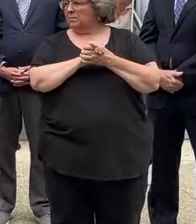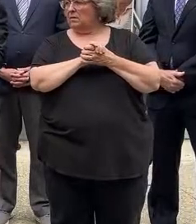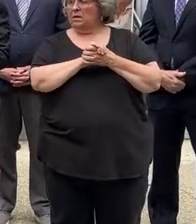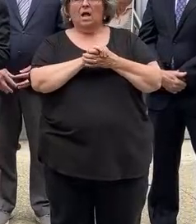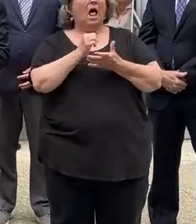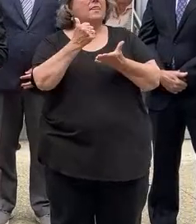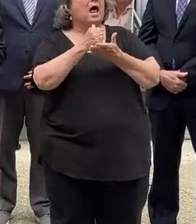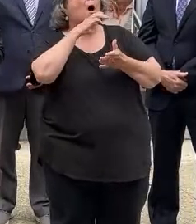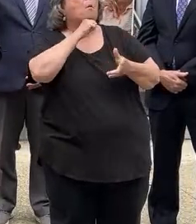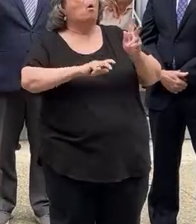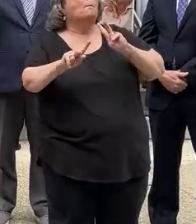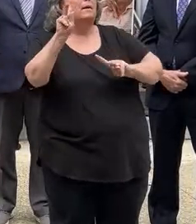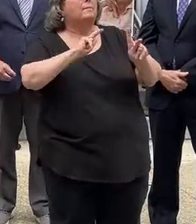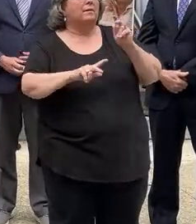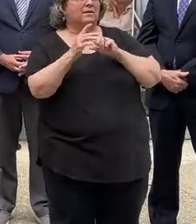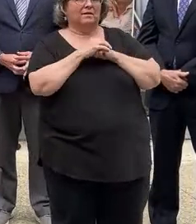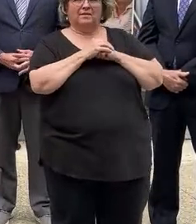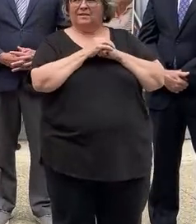older people.